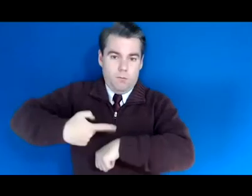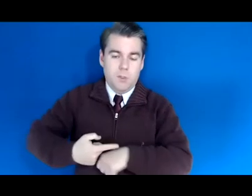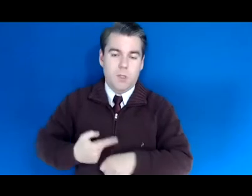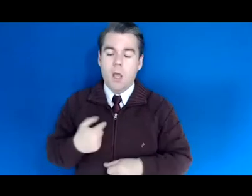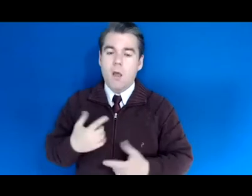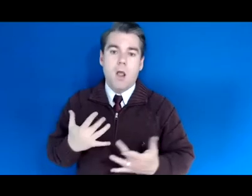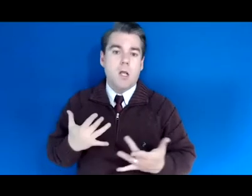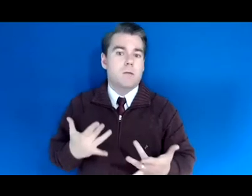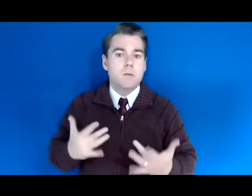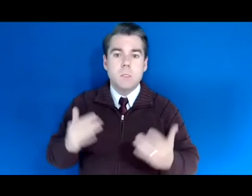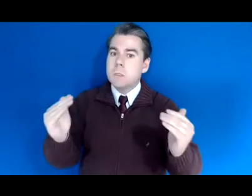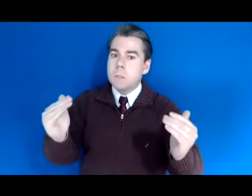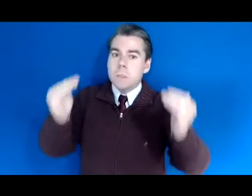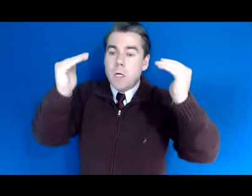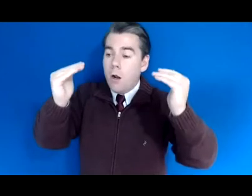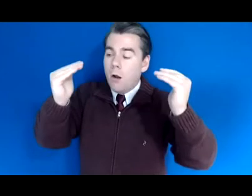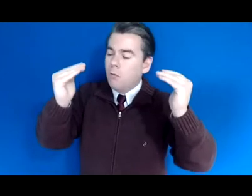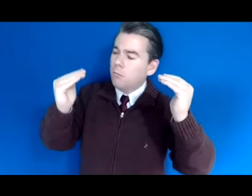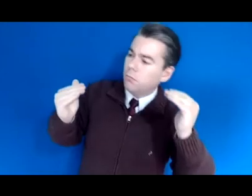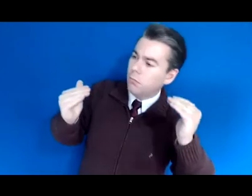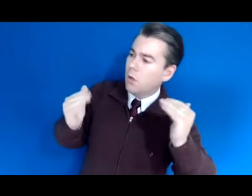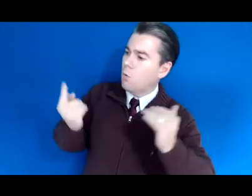friend April Stewart